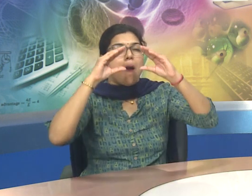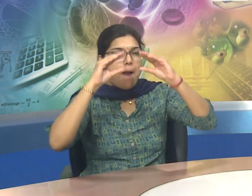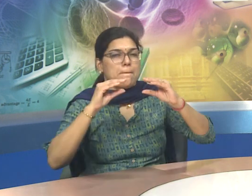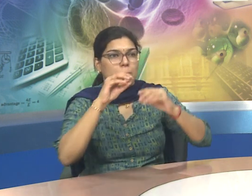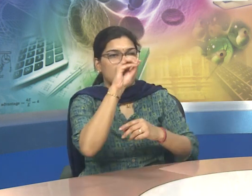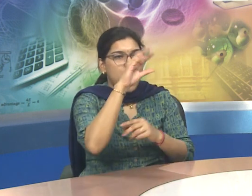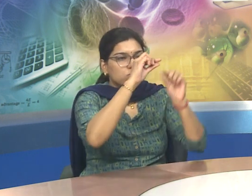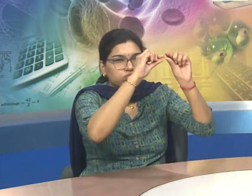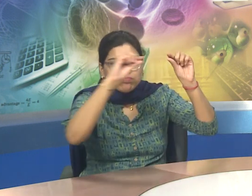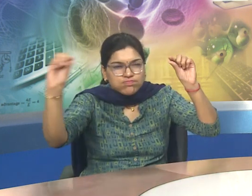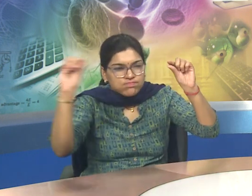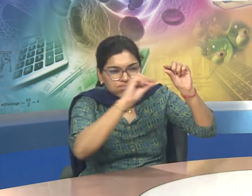is LCD,